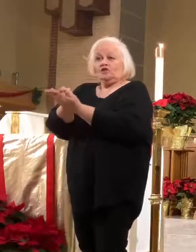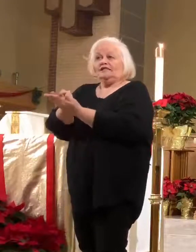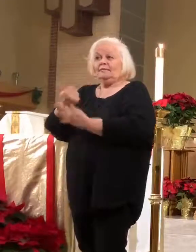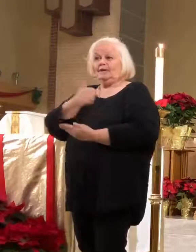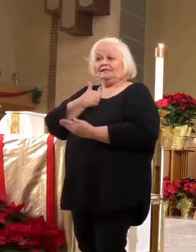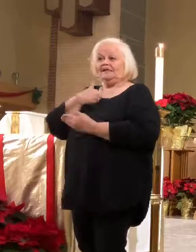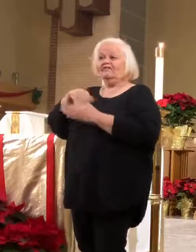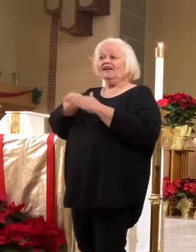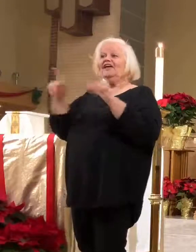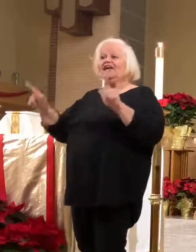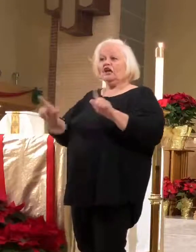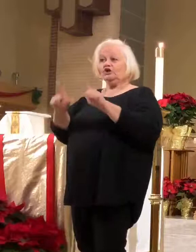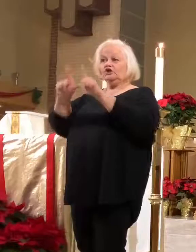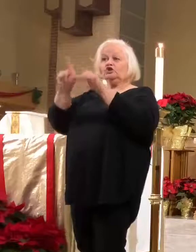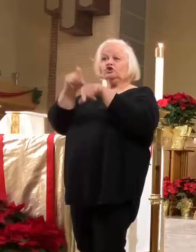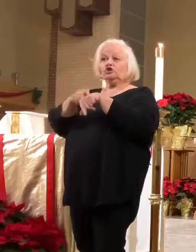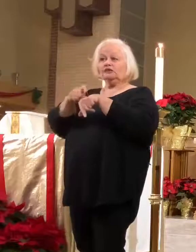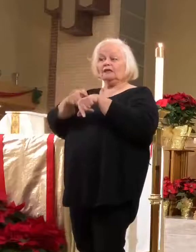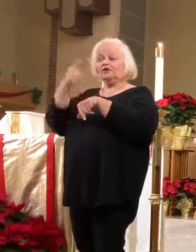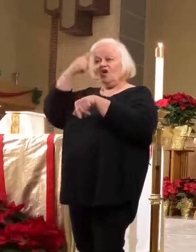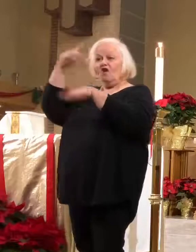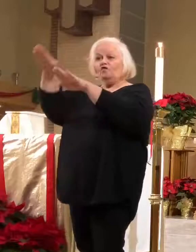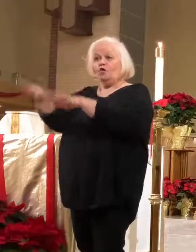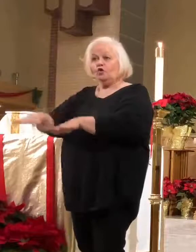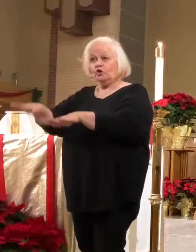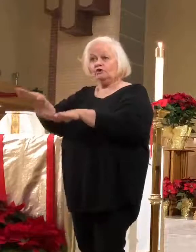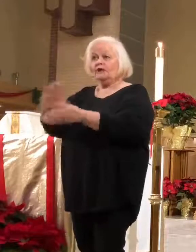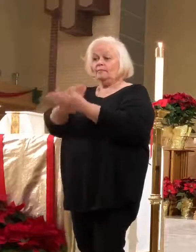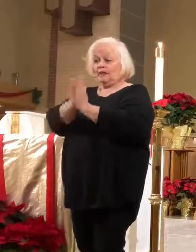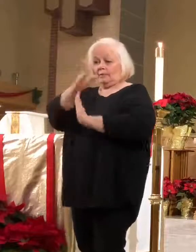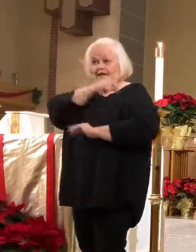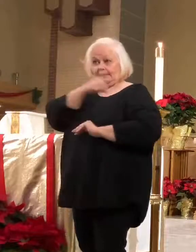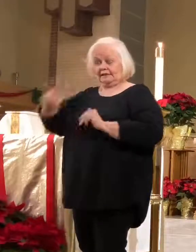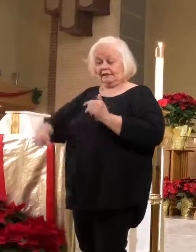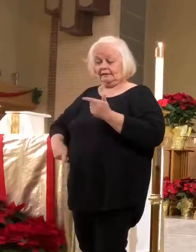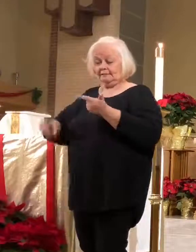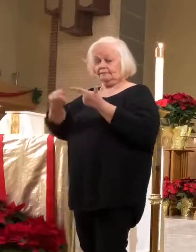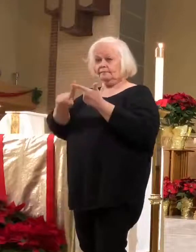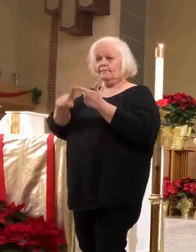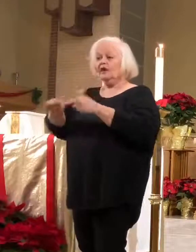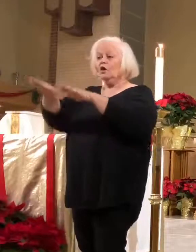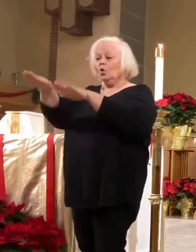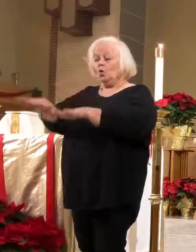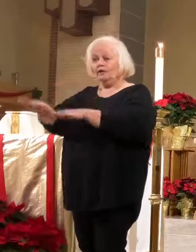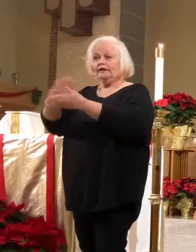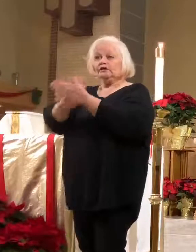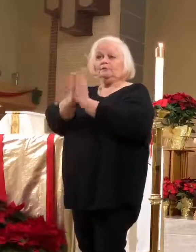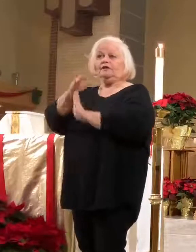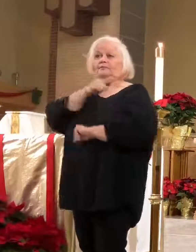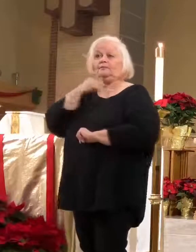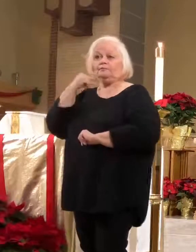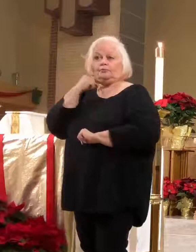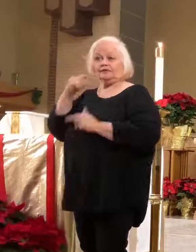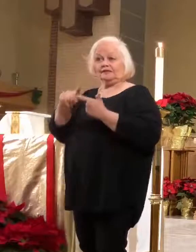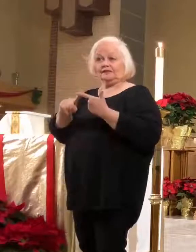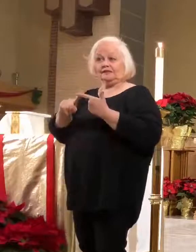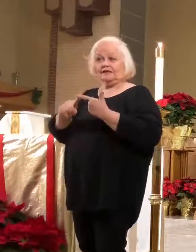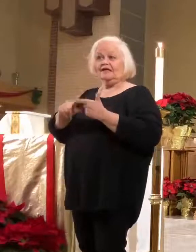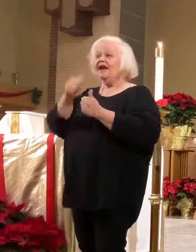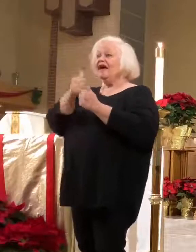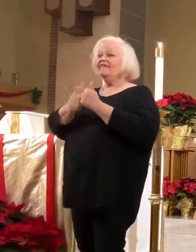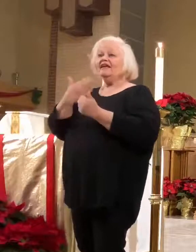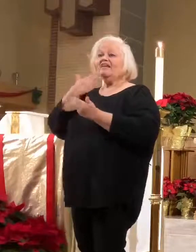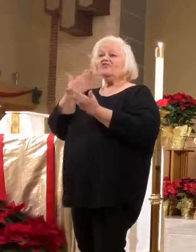in liturgical circumstances for the ordination of being a deacon, the ordination of being a priest, and then every Good